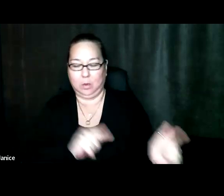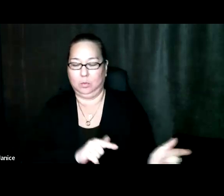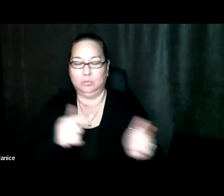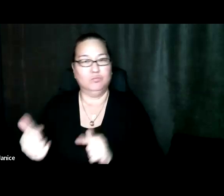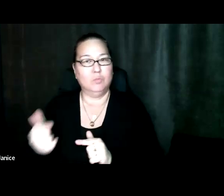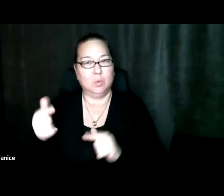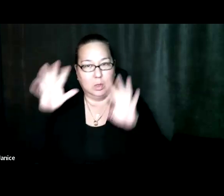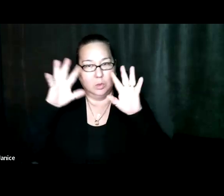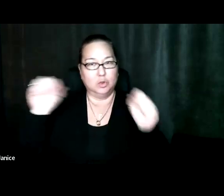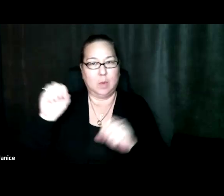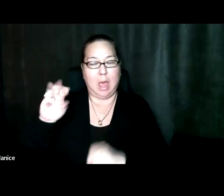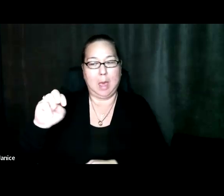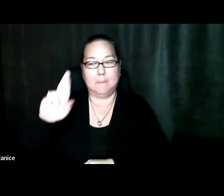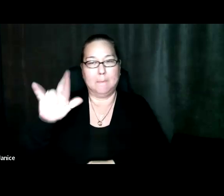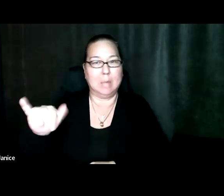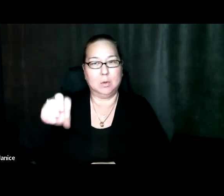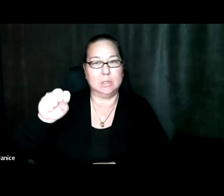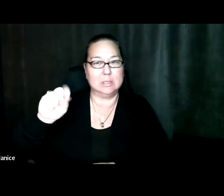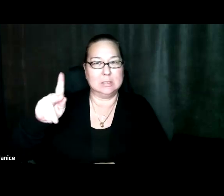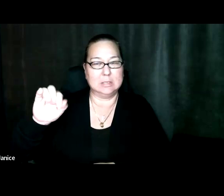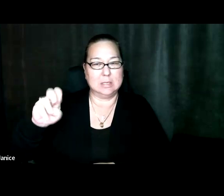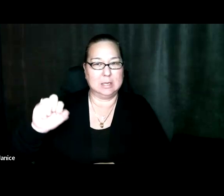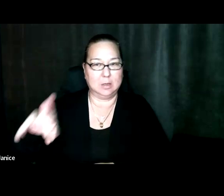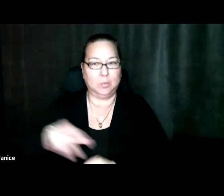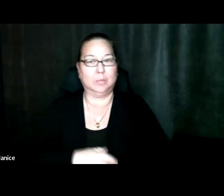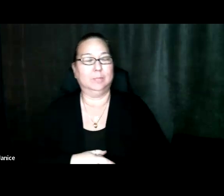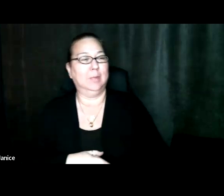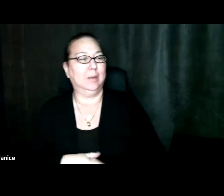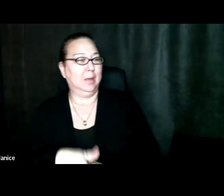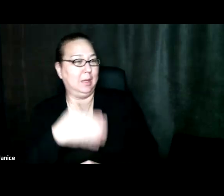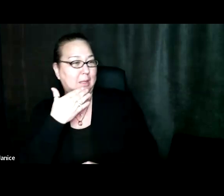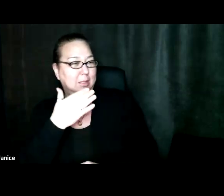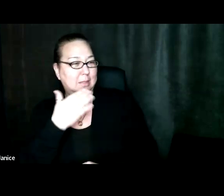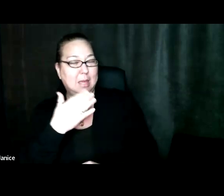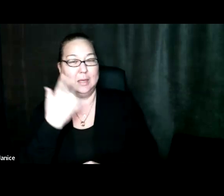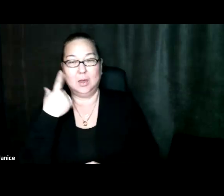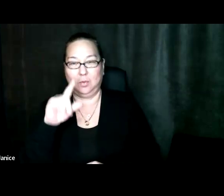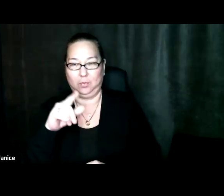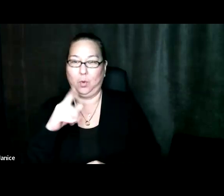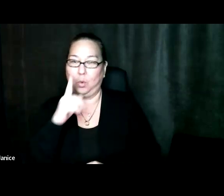superintendent, Mary Skipper. Thank you, Chair. Thank you to everyone that is in the chamber this evening and on virtual.